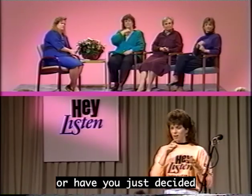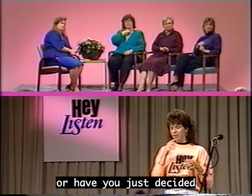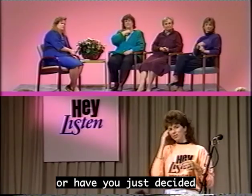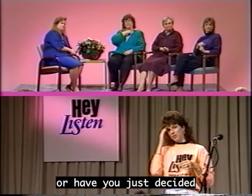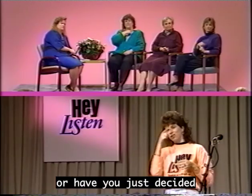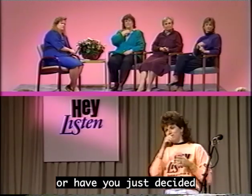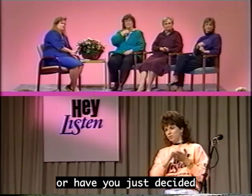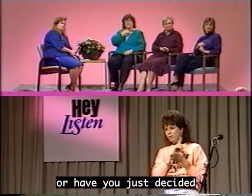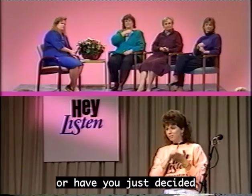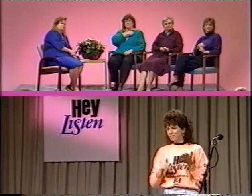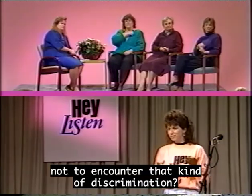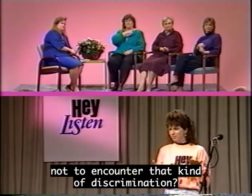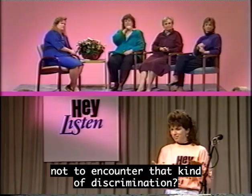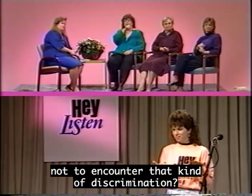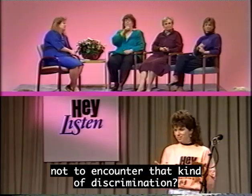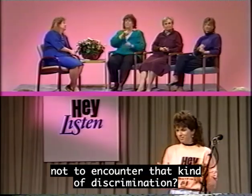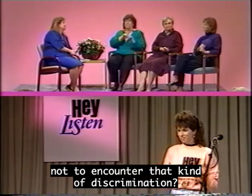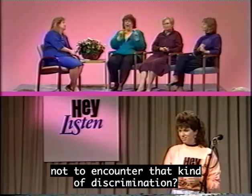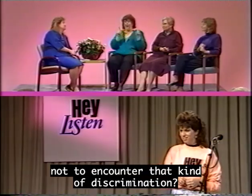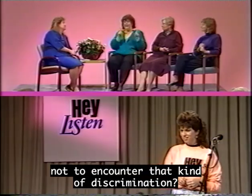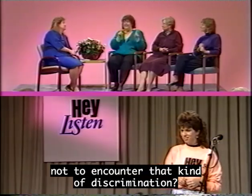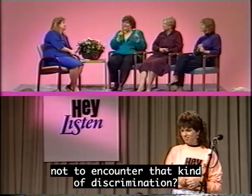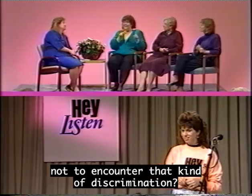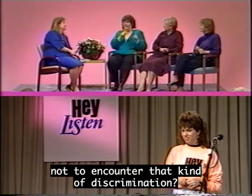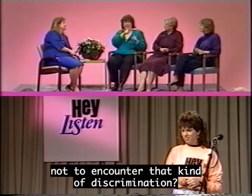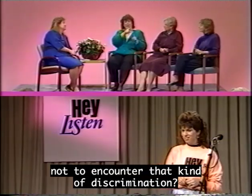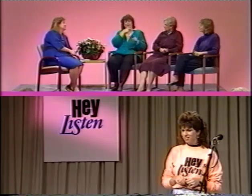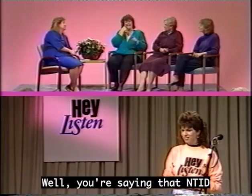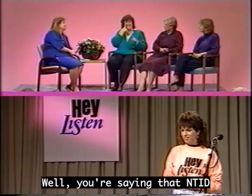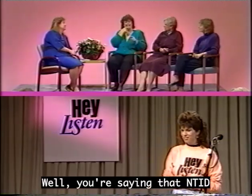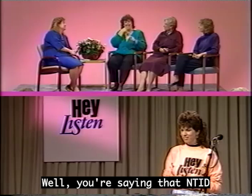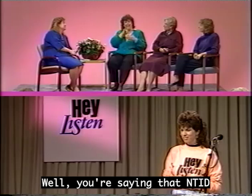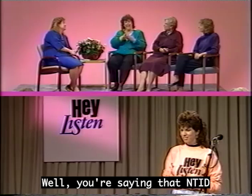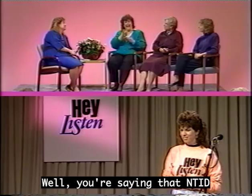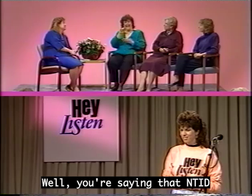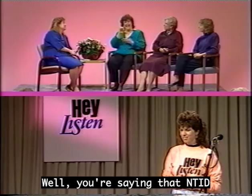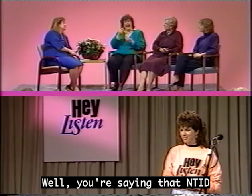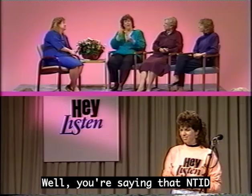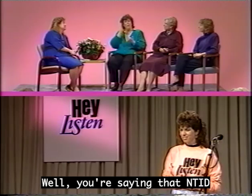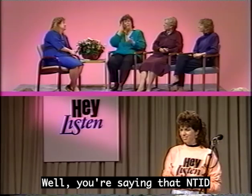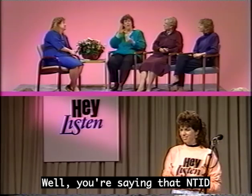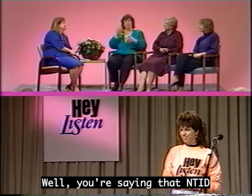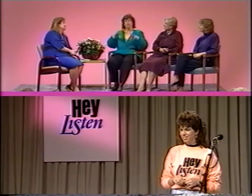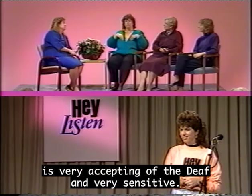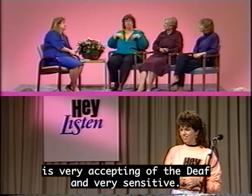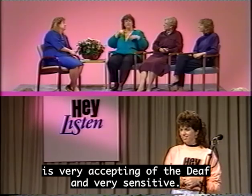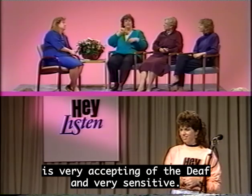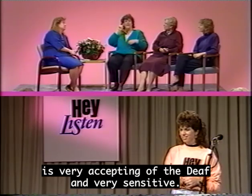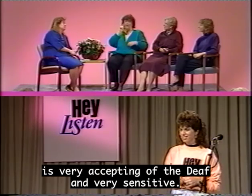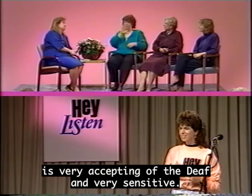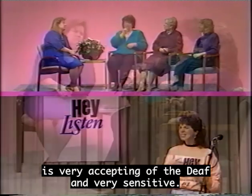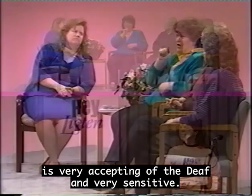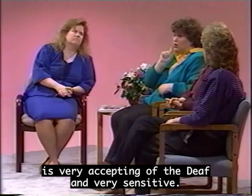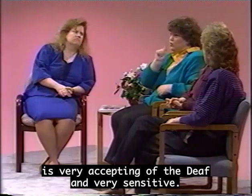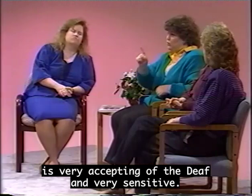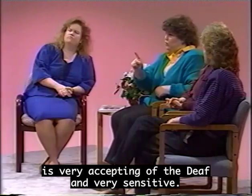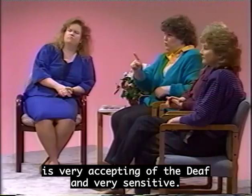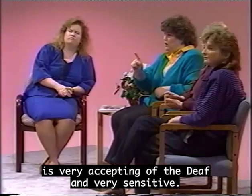decided not to encounter that kind of discrimination? Well, you're saying that NTID is very accepting